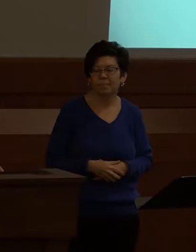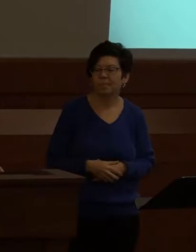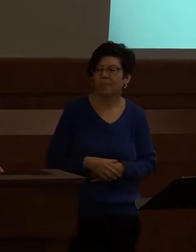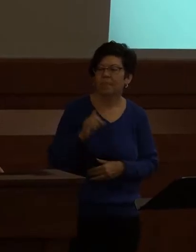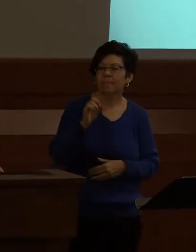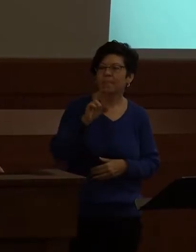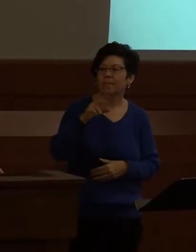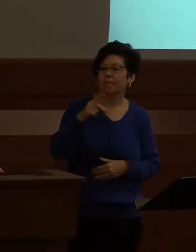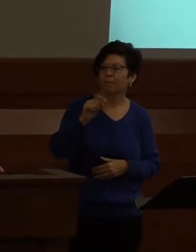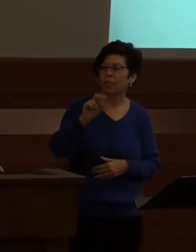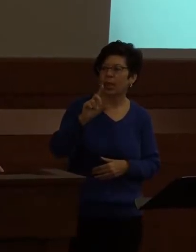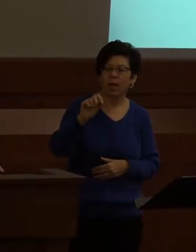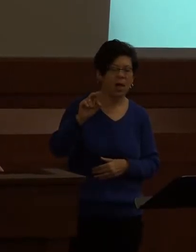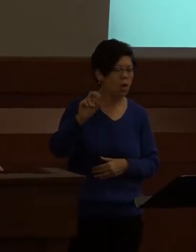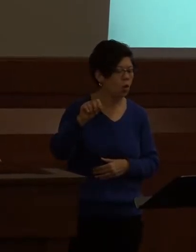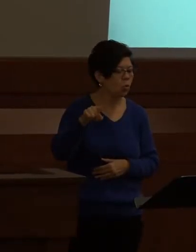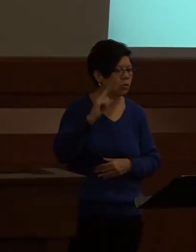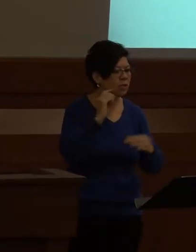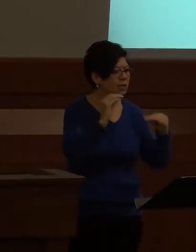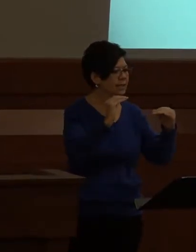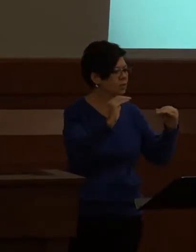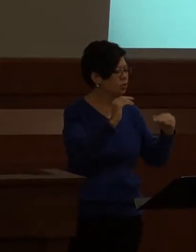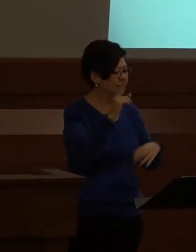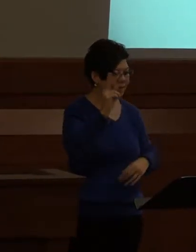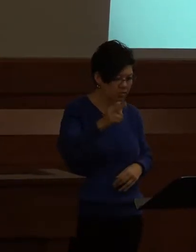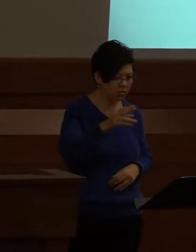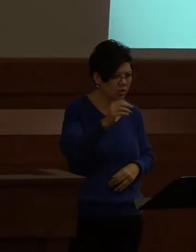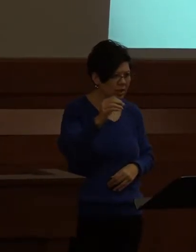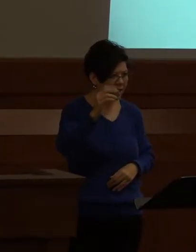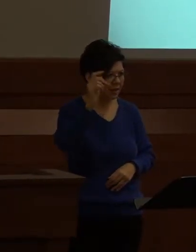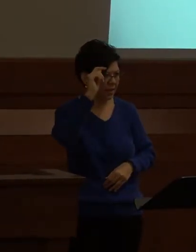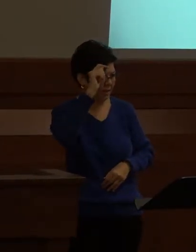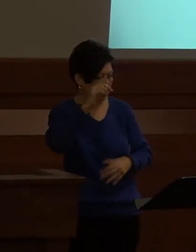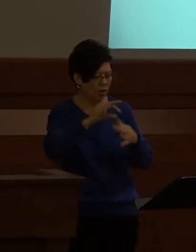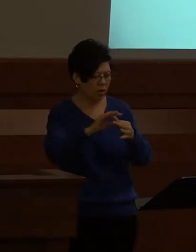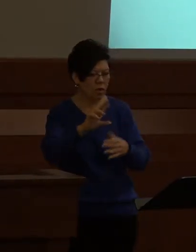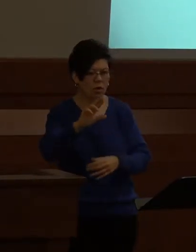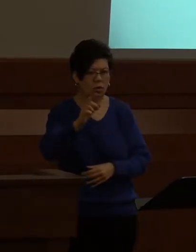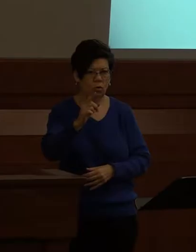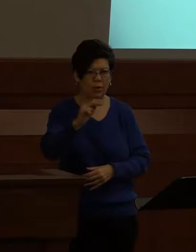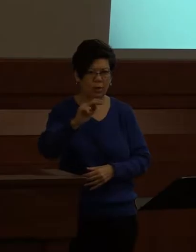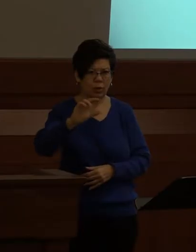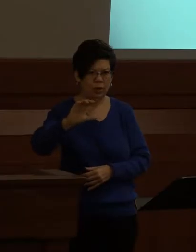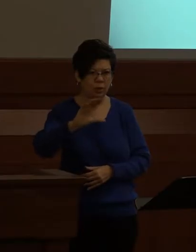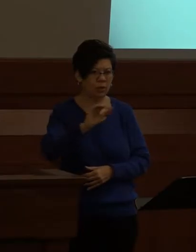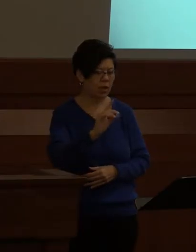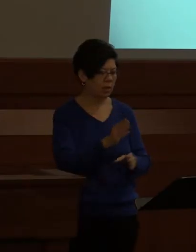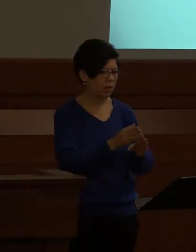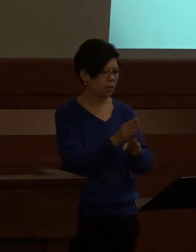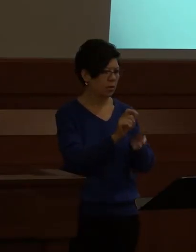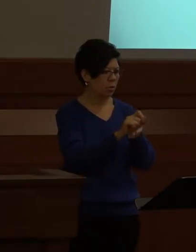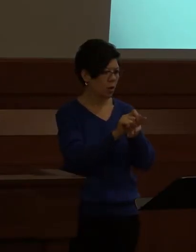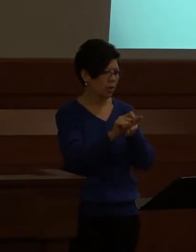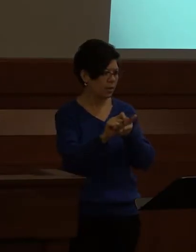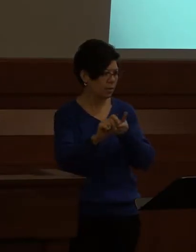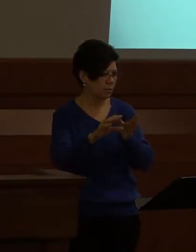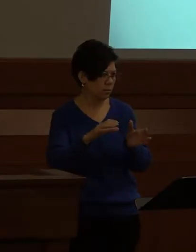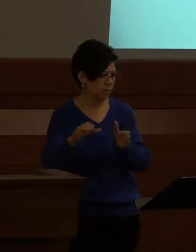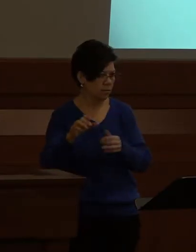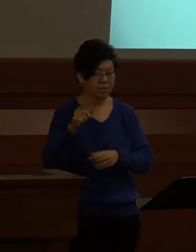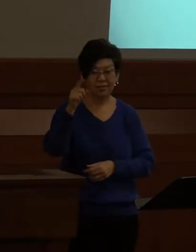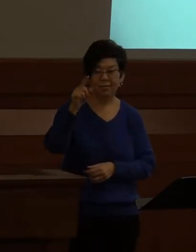Dr. Portolano teaches the history and theory of rhetoric and professional writing courses at Towson